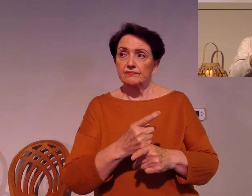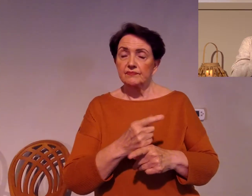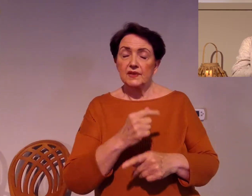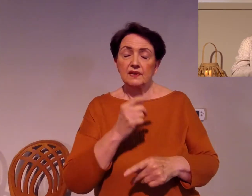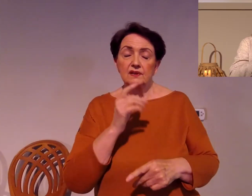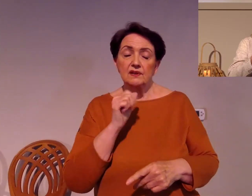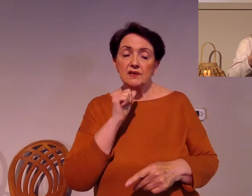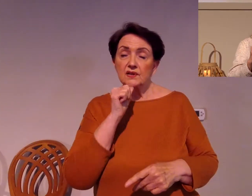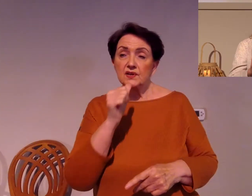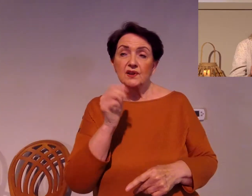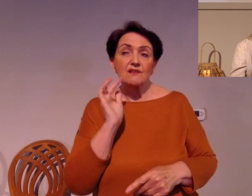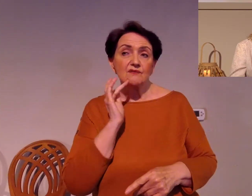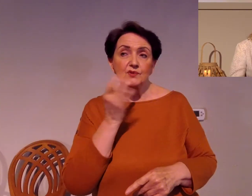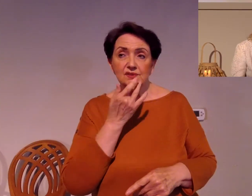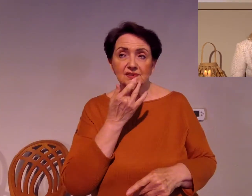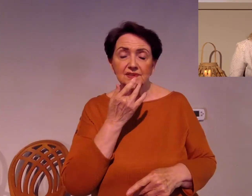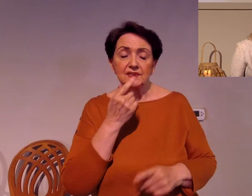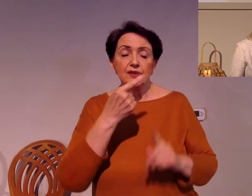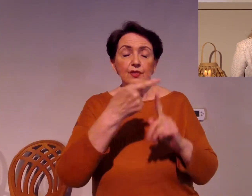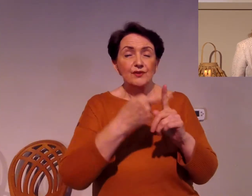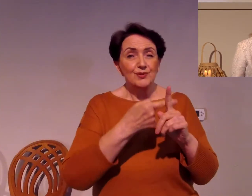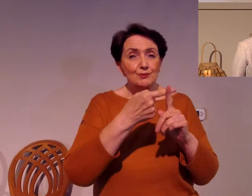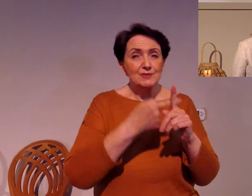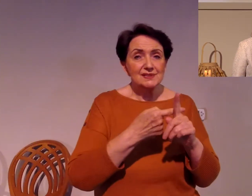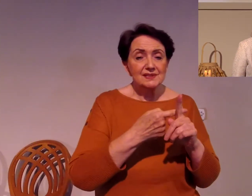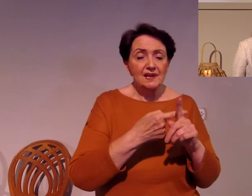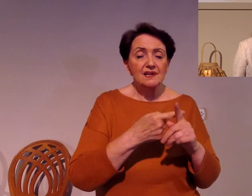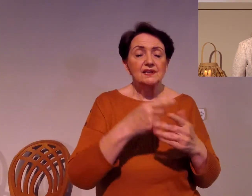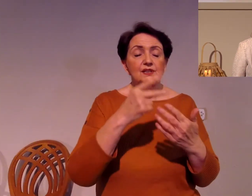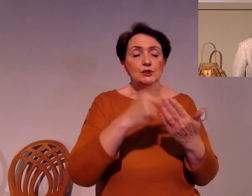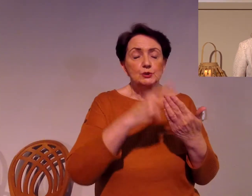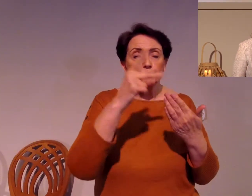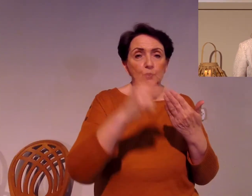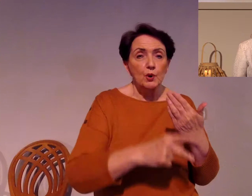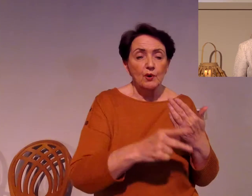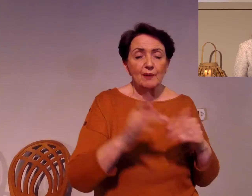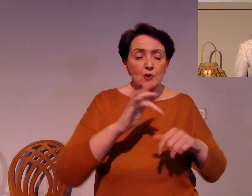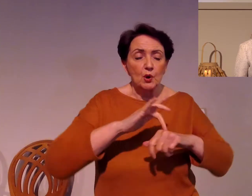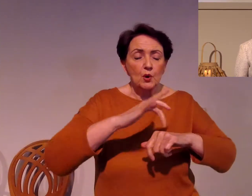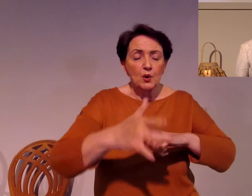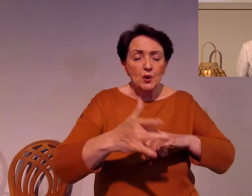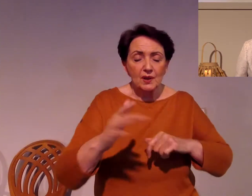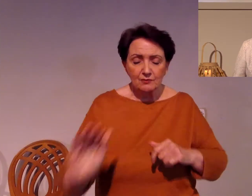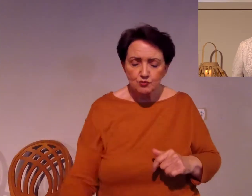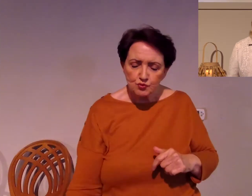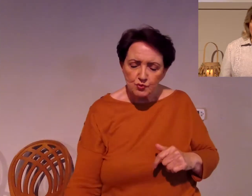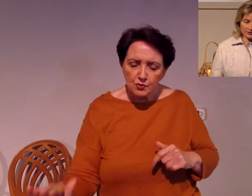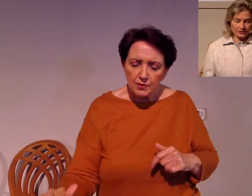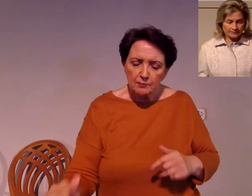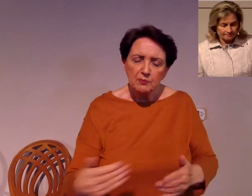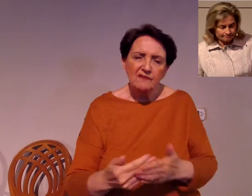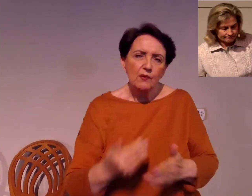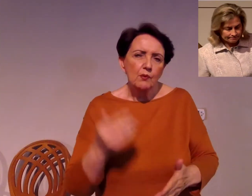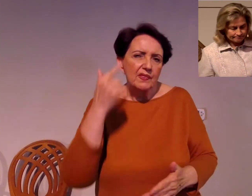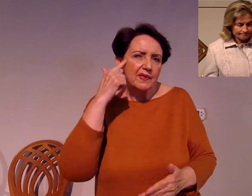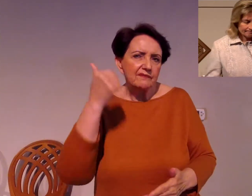unfortunately, our thermostat setting usually gets programmed in early childhood before we can think for